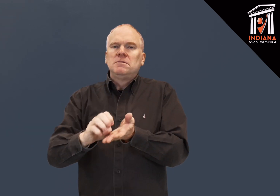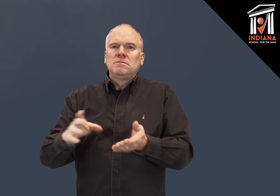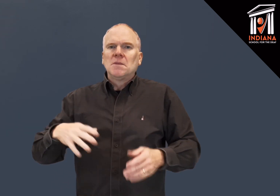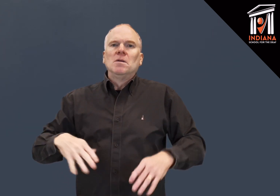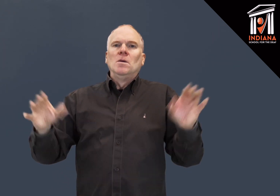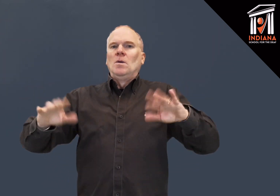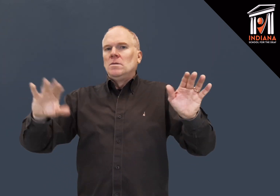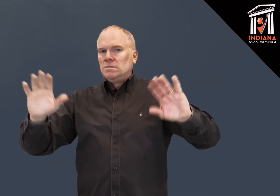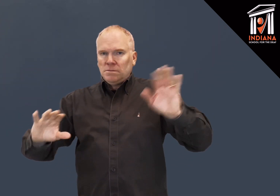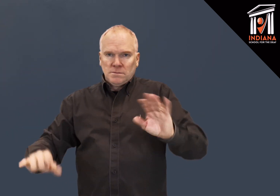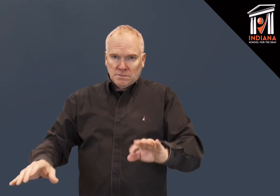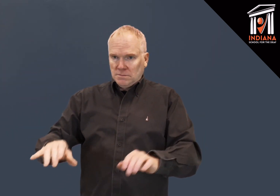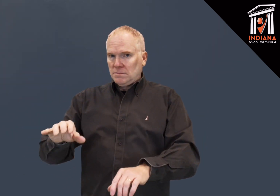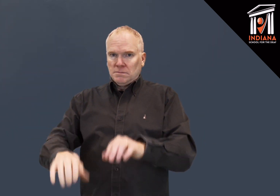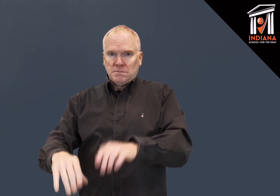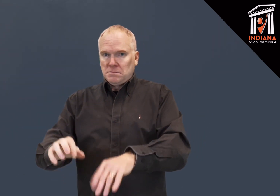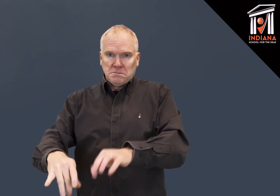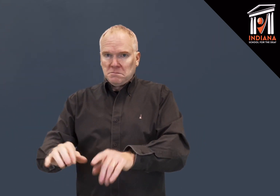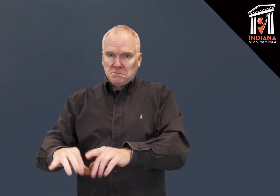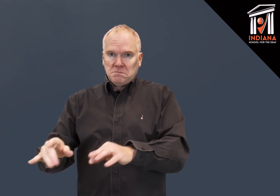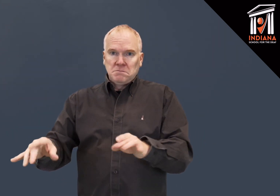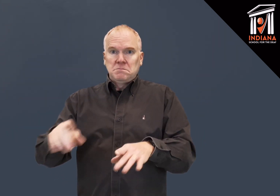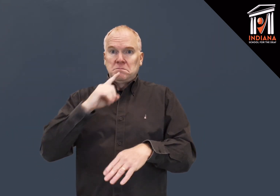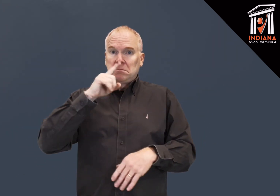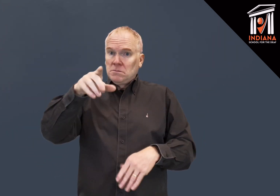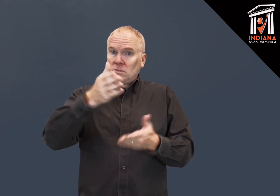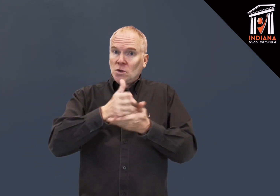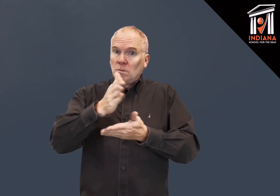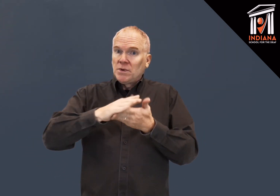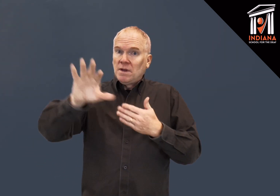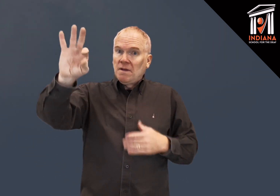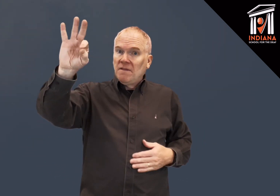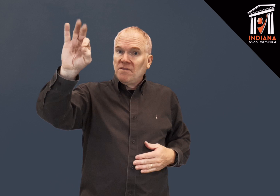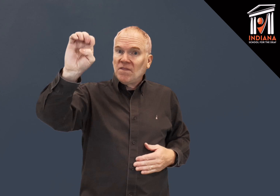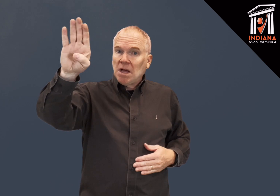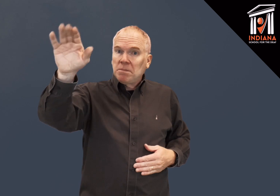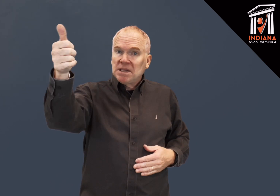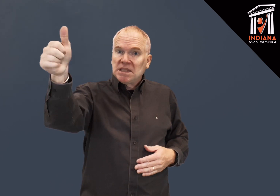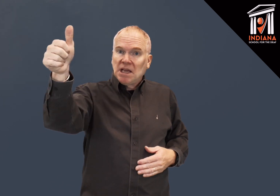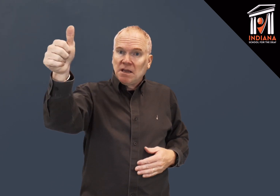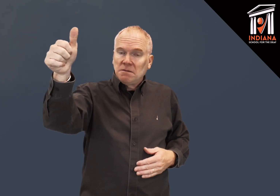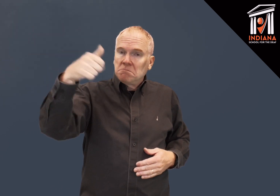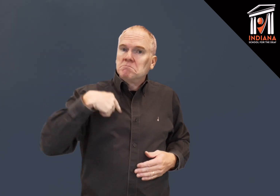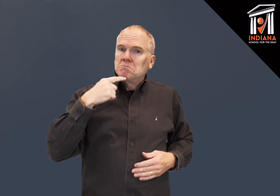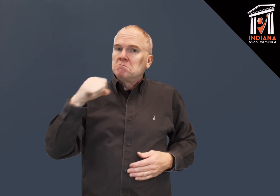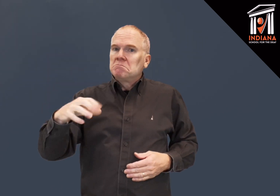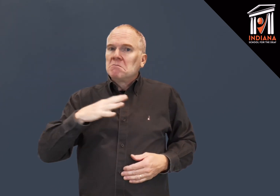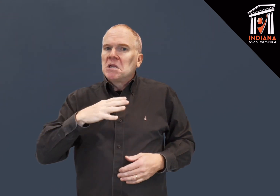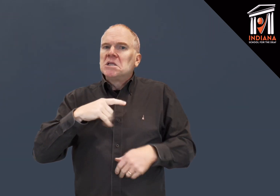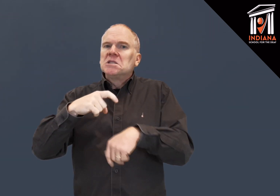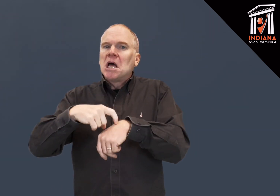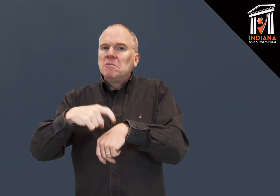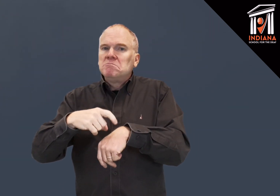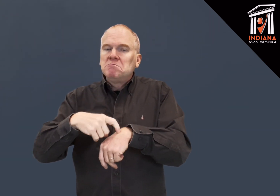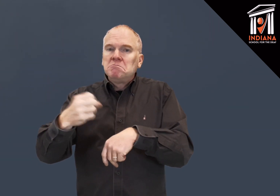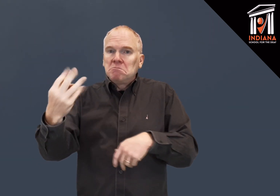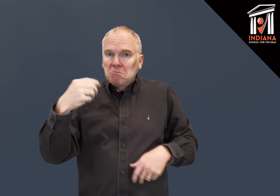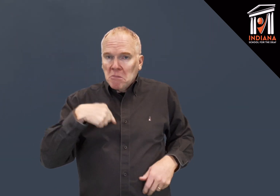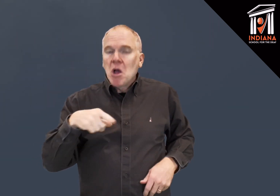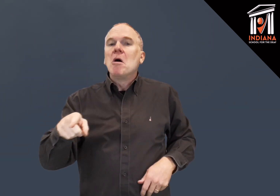on her face. And she looks at the card, looks at the date and time, asks if I'm good with February 10th. And I said,